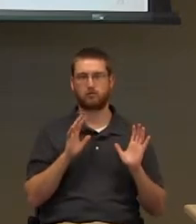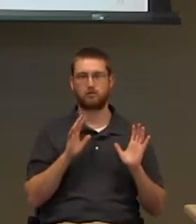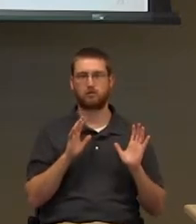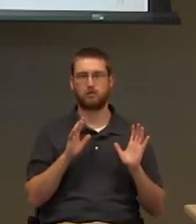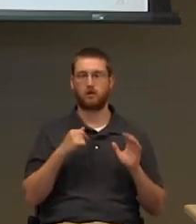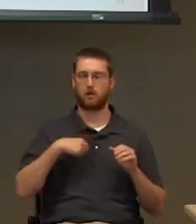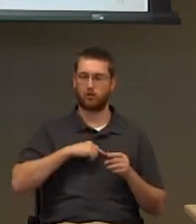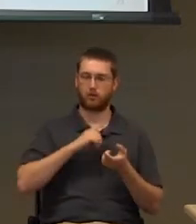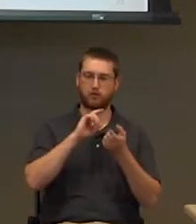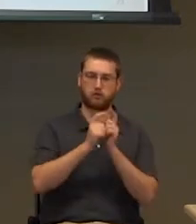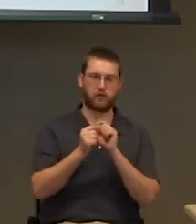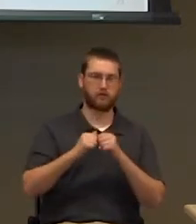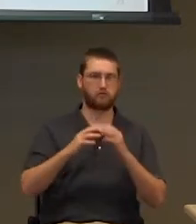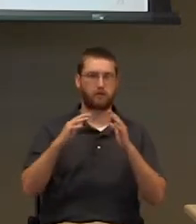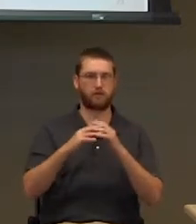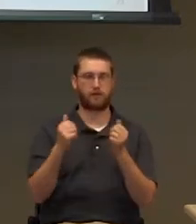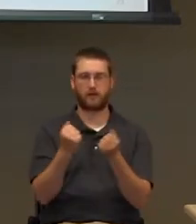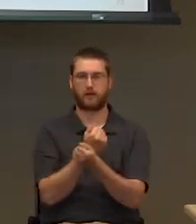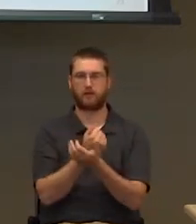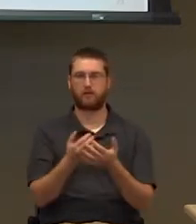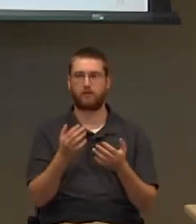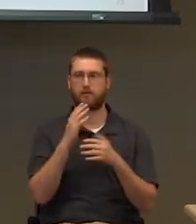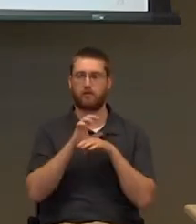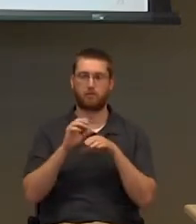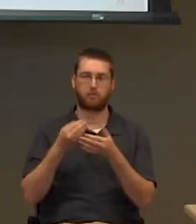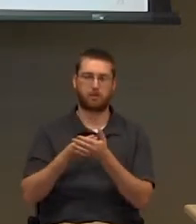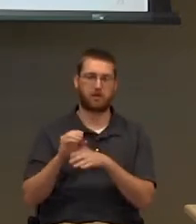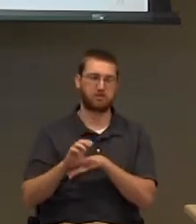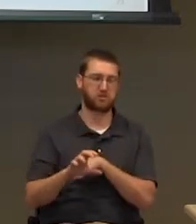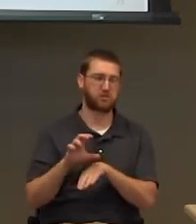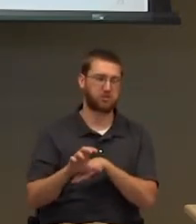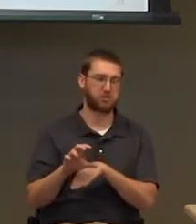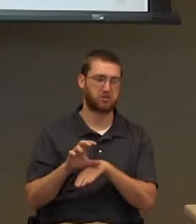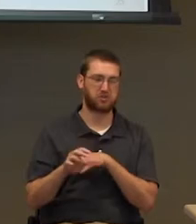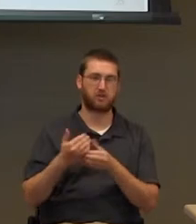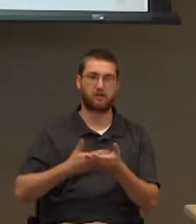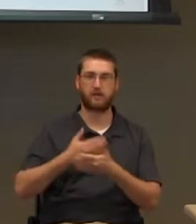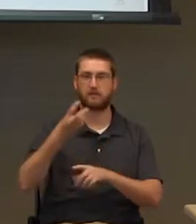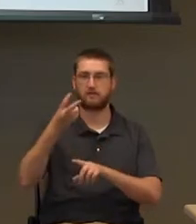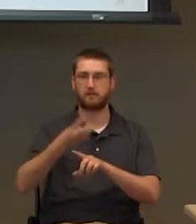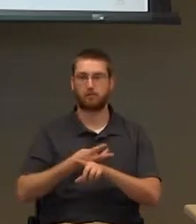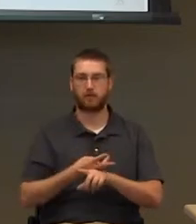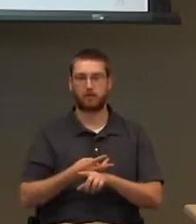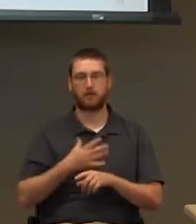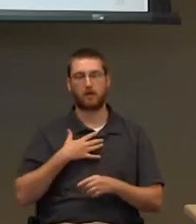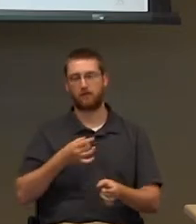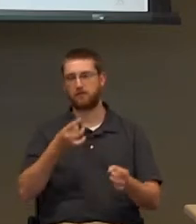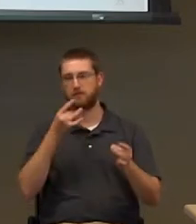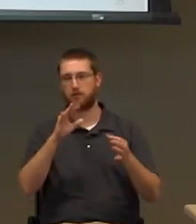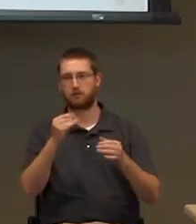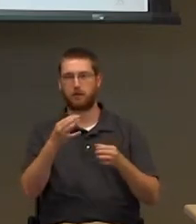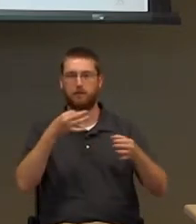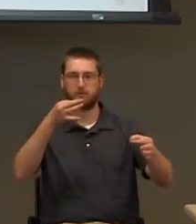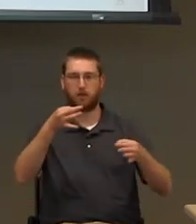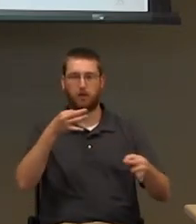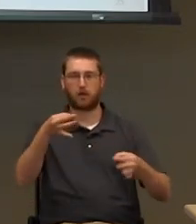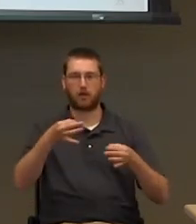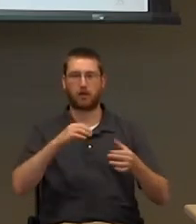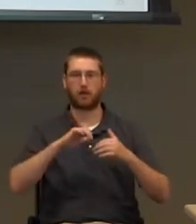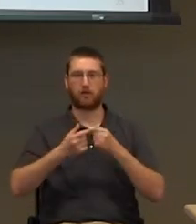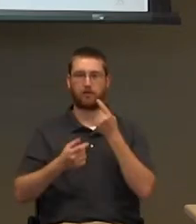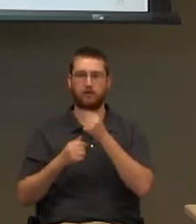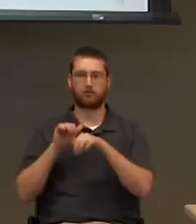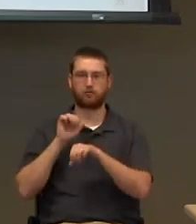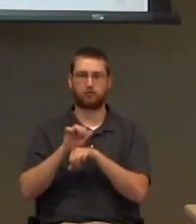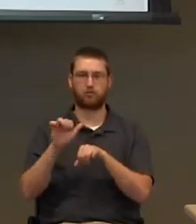going to see this floodgate of investment within the next 6 months, well, then I've done a really terrible job explaining to you how this works. These are